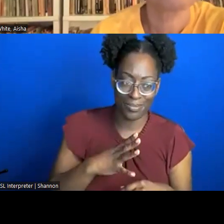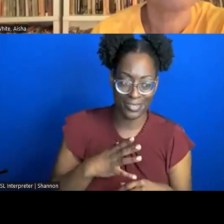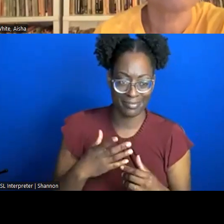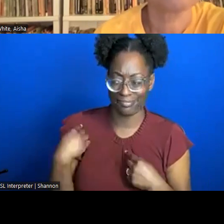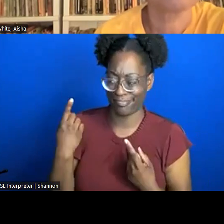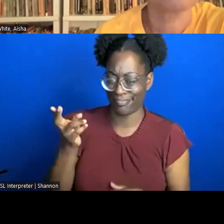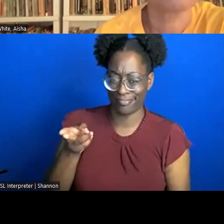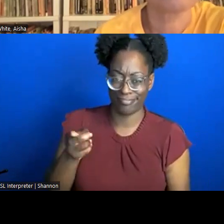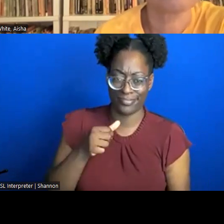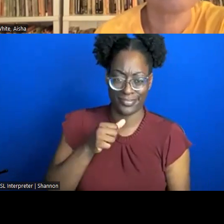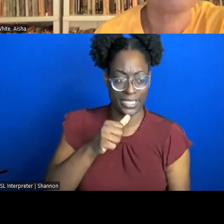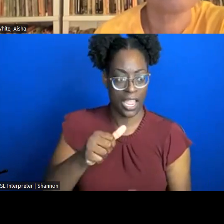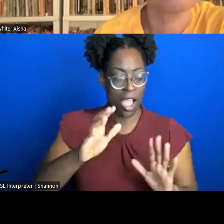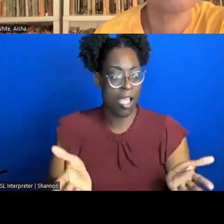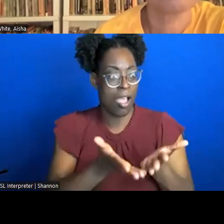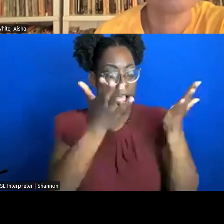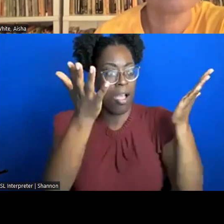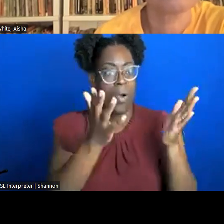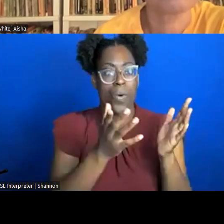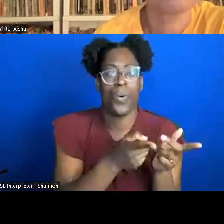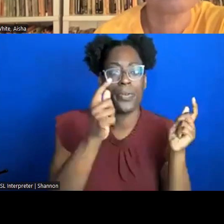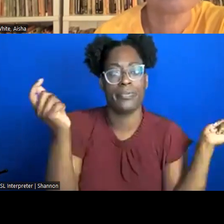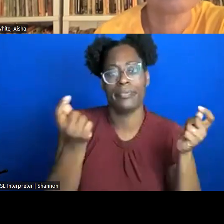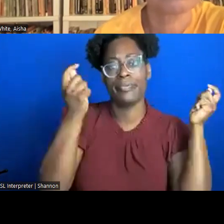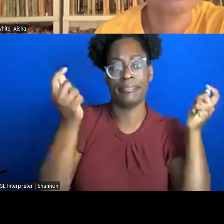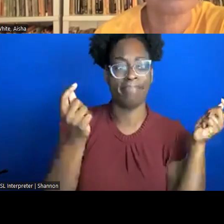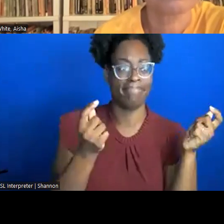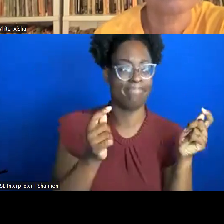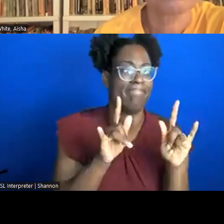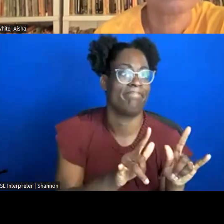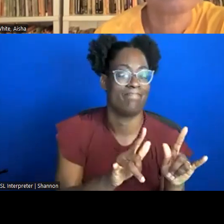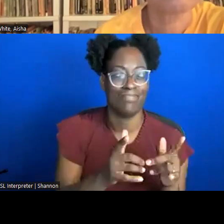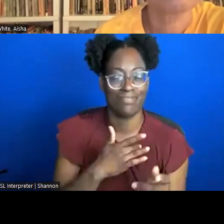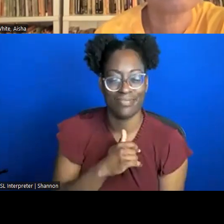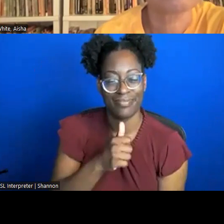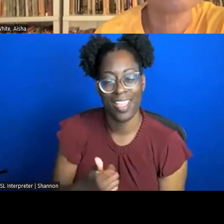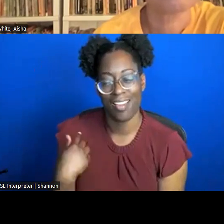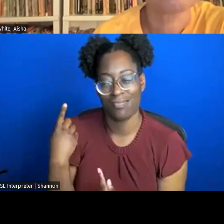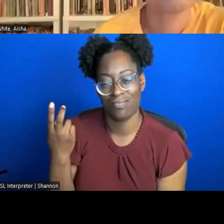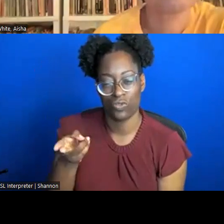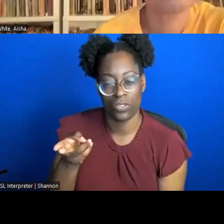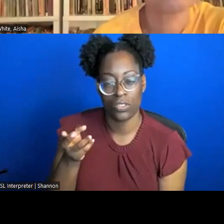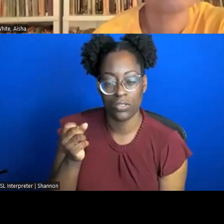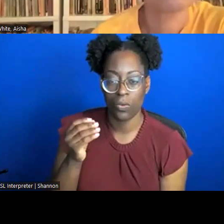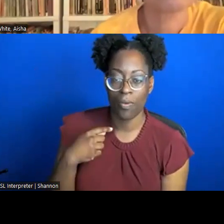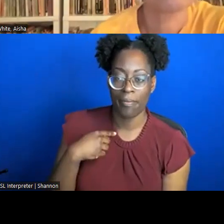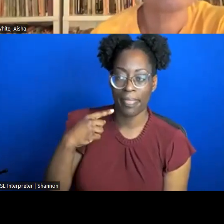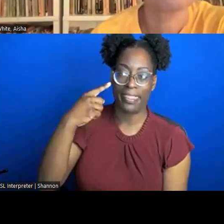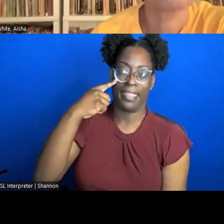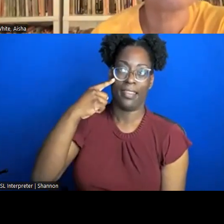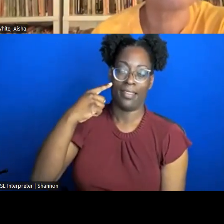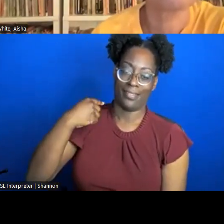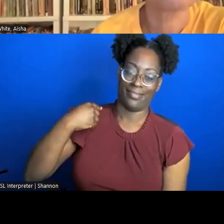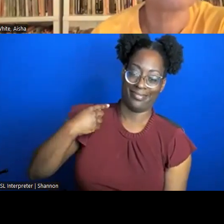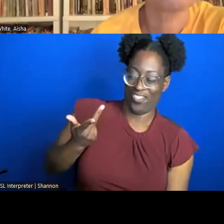and practiced. And so maybe part of the pause, at least for me, is